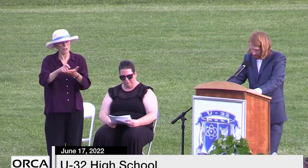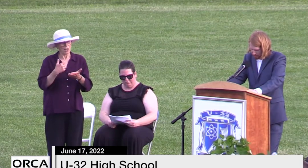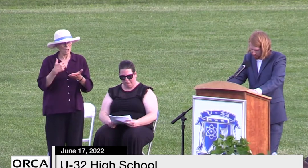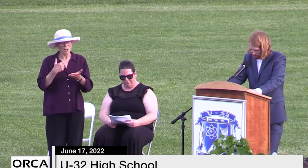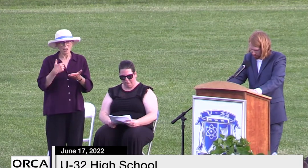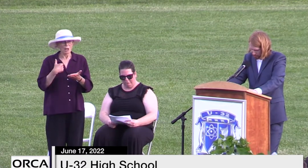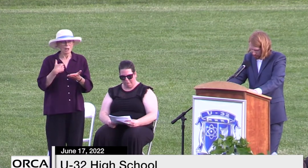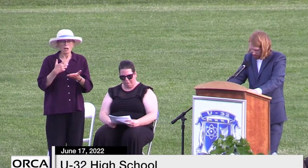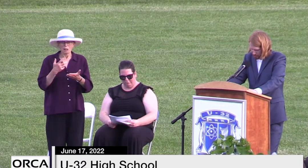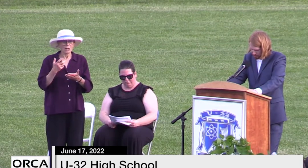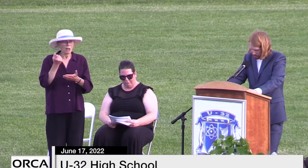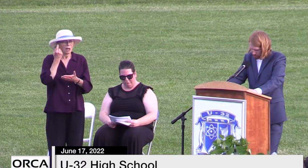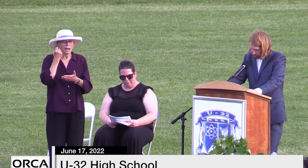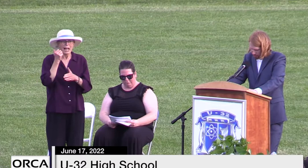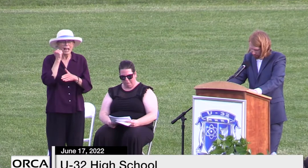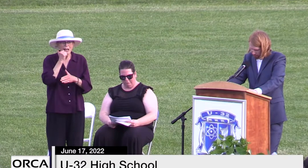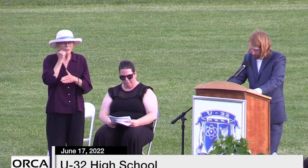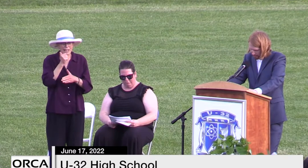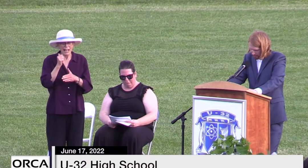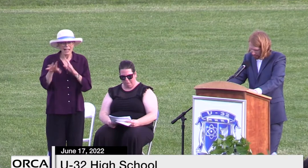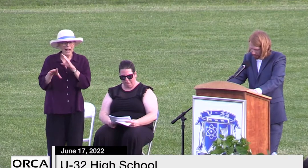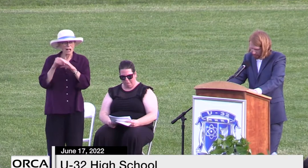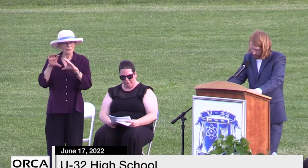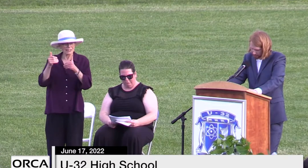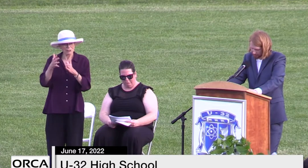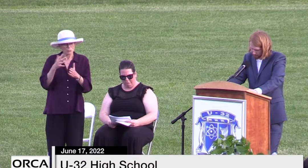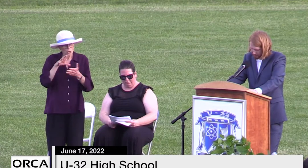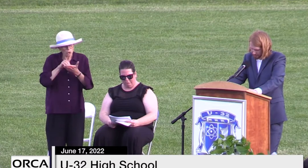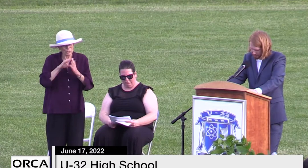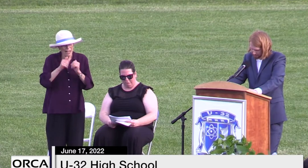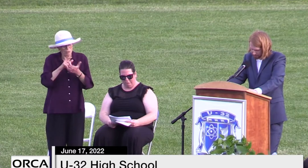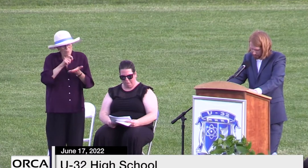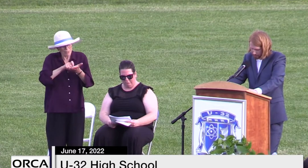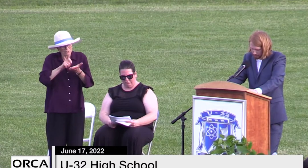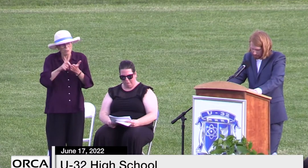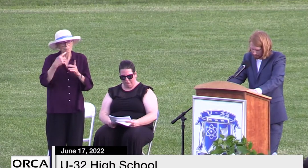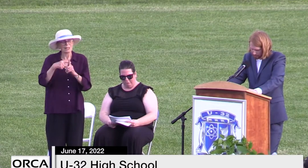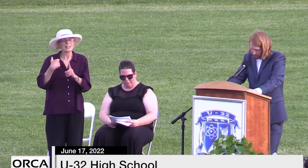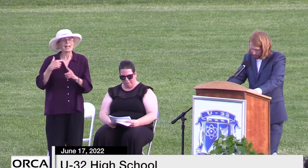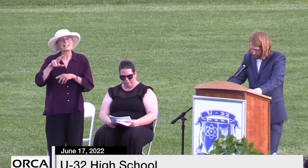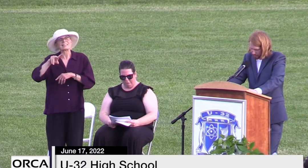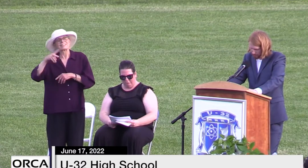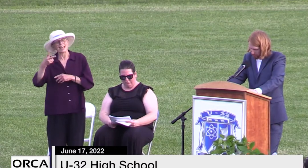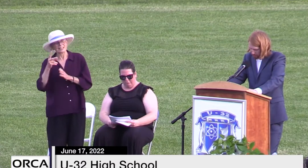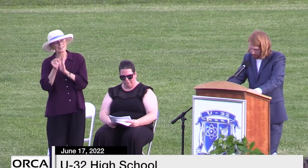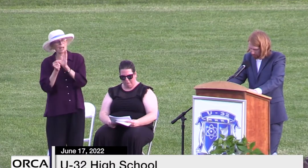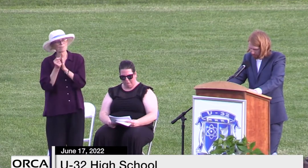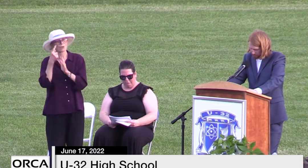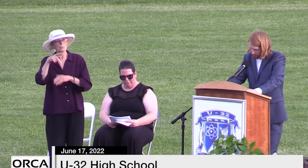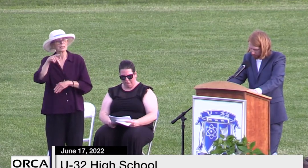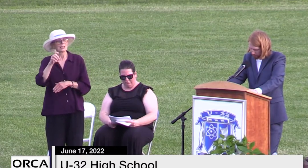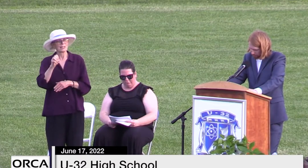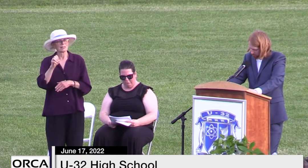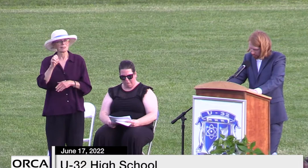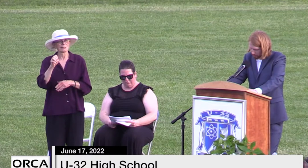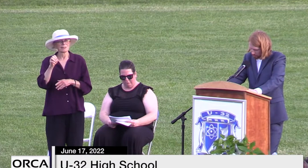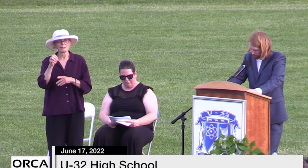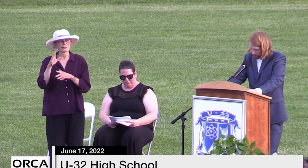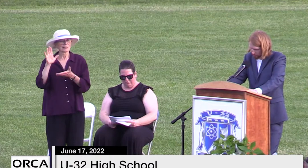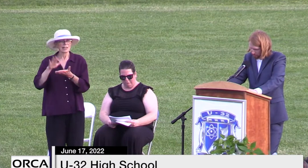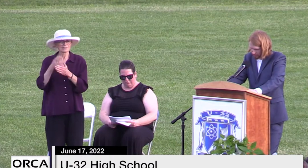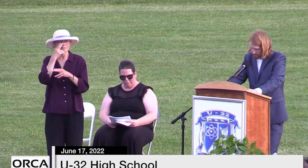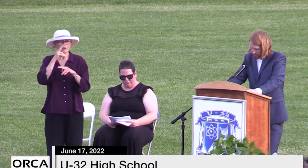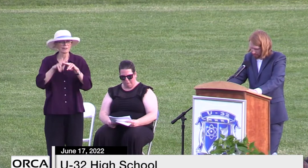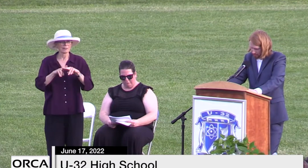I spend an hour or so a day out of the general classroom for that, I had a second PE. This second PE, though, was not as fun as the first.